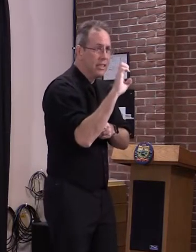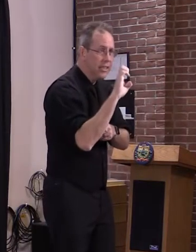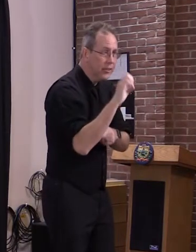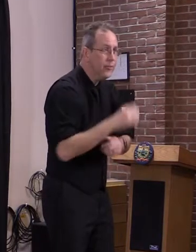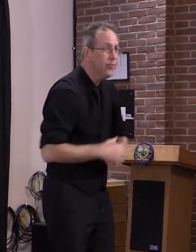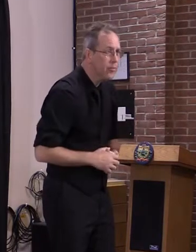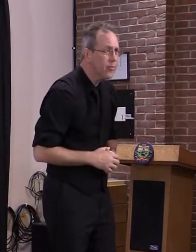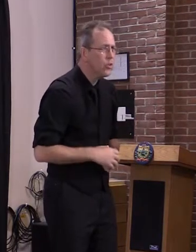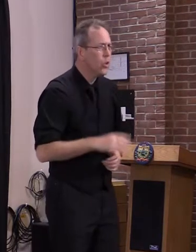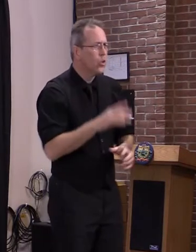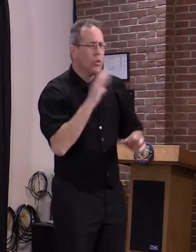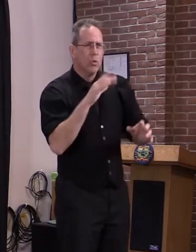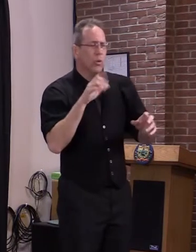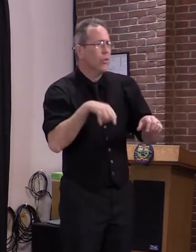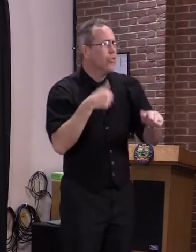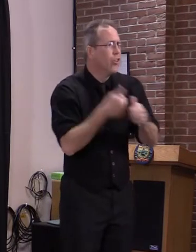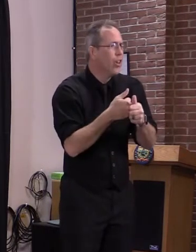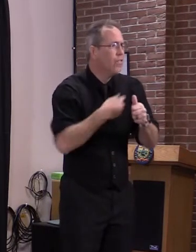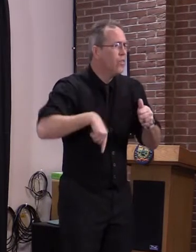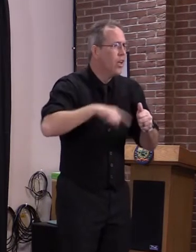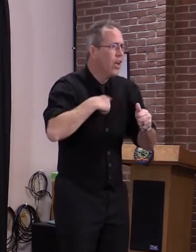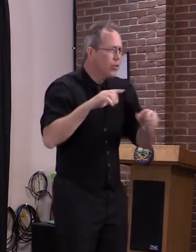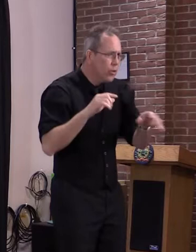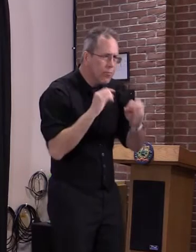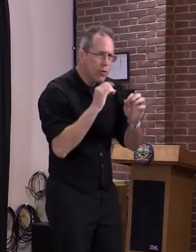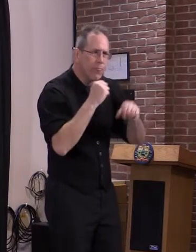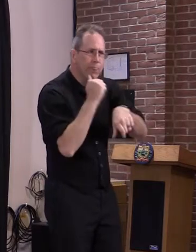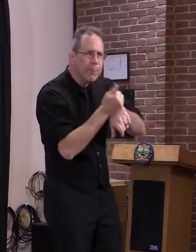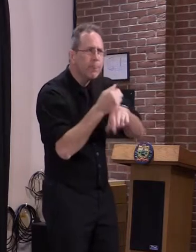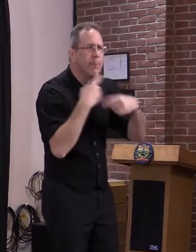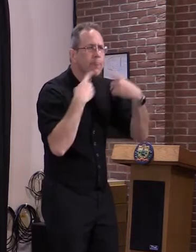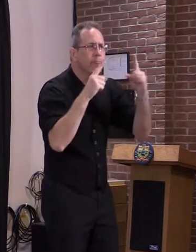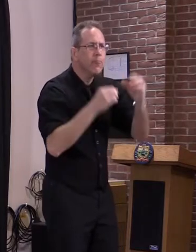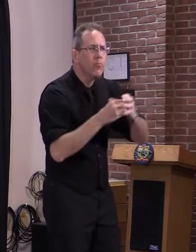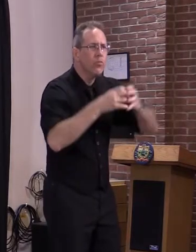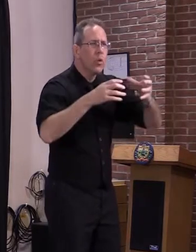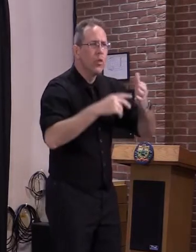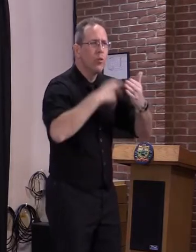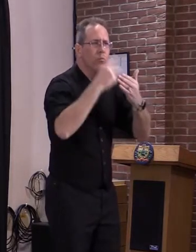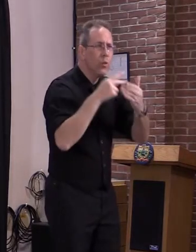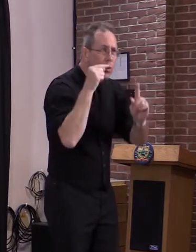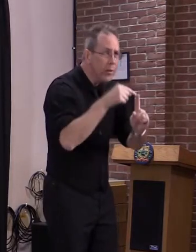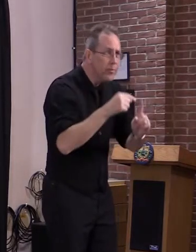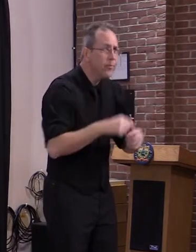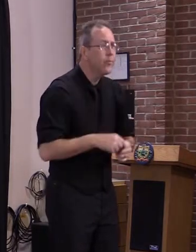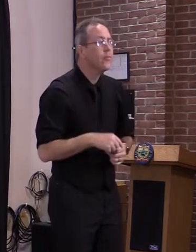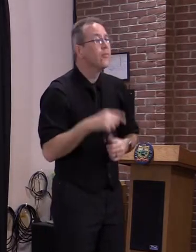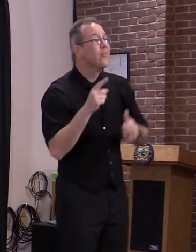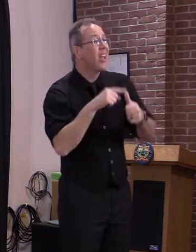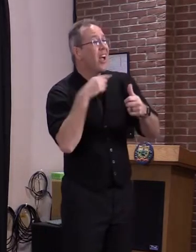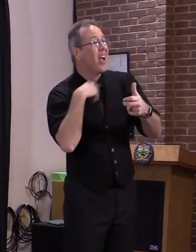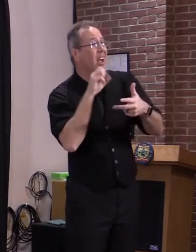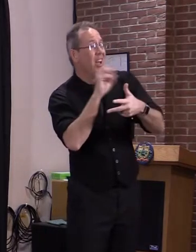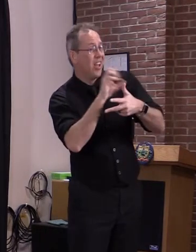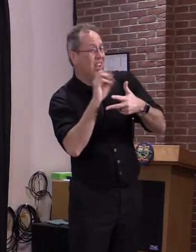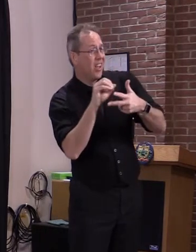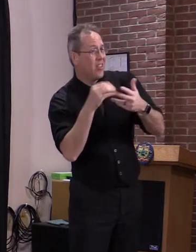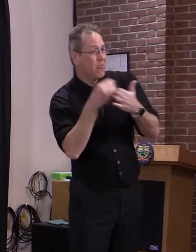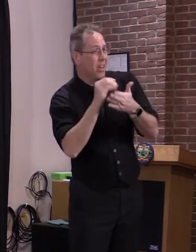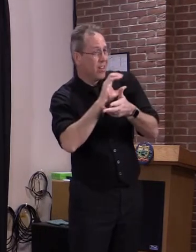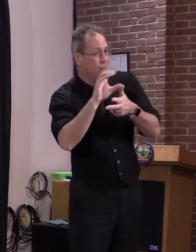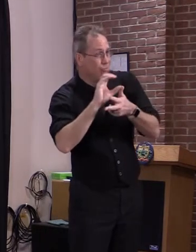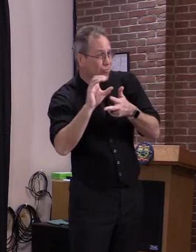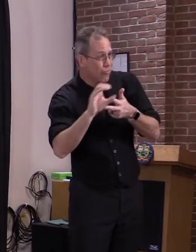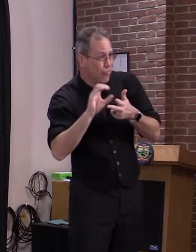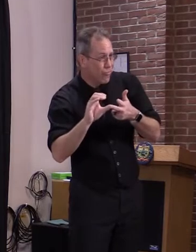challenge right now, and these strategic investments in CTE can act as a catalyst to support the expansion of the workforce now